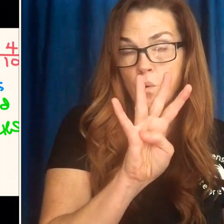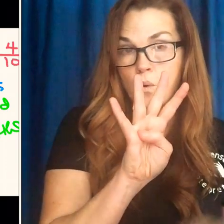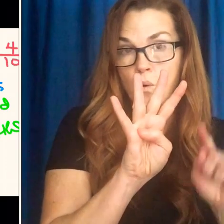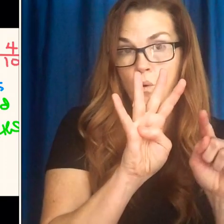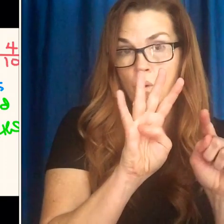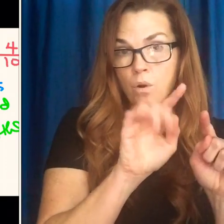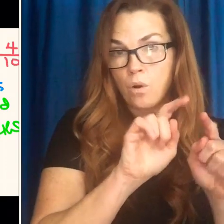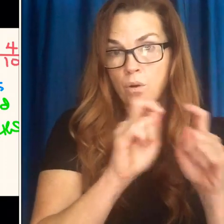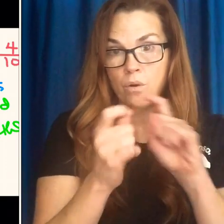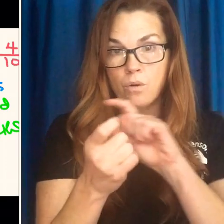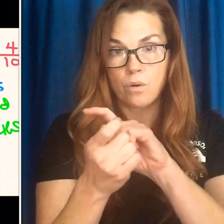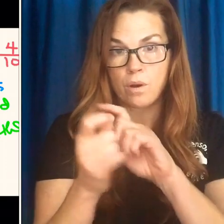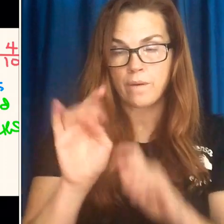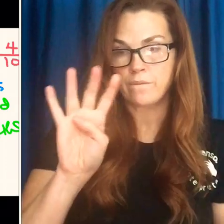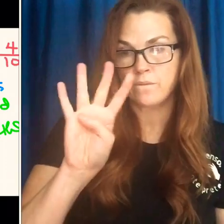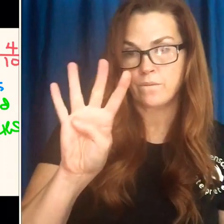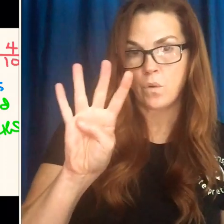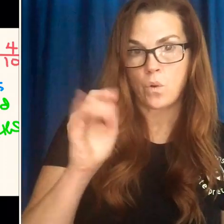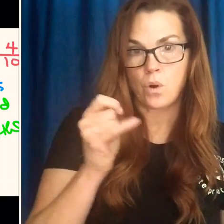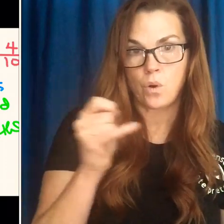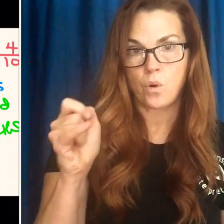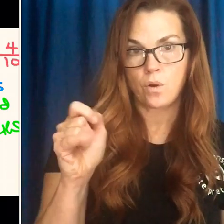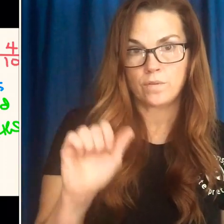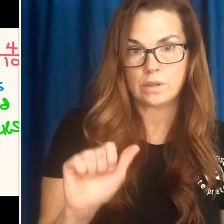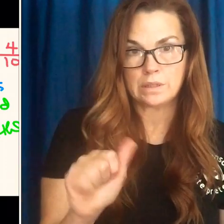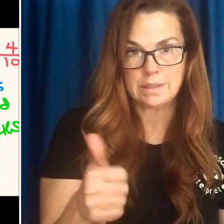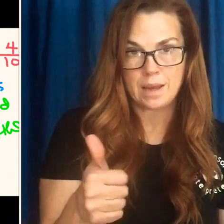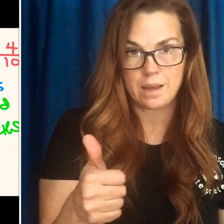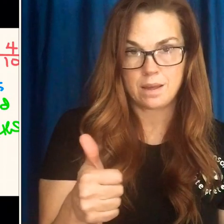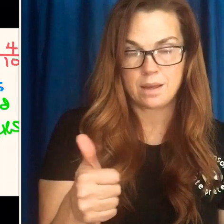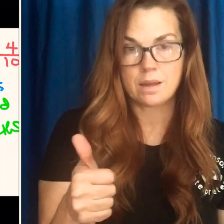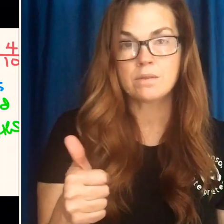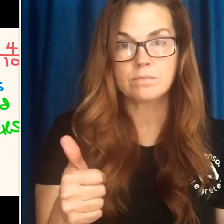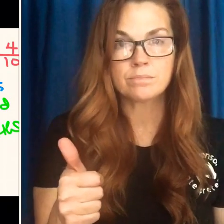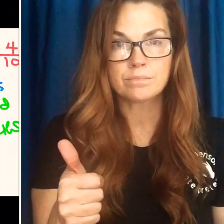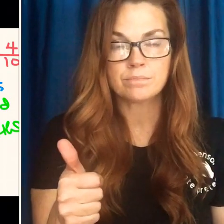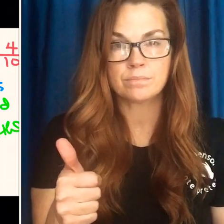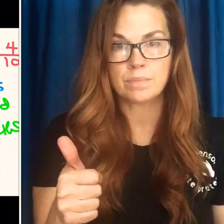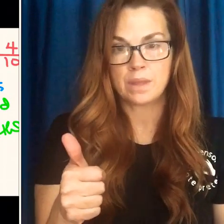10. The 4 is written over its place value of 10.